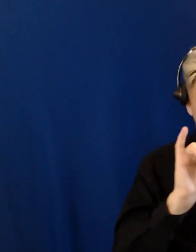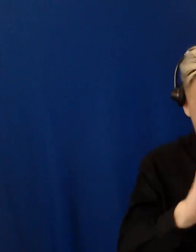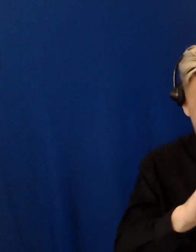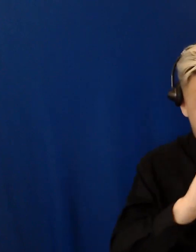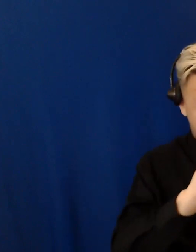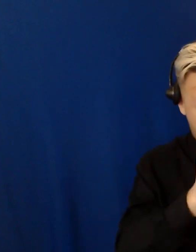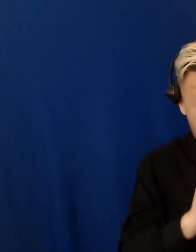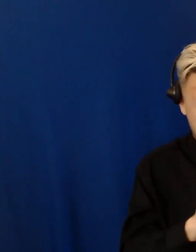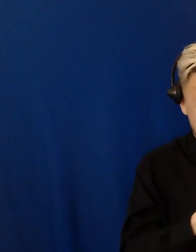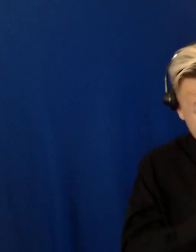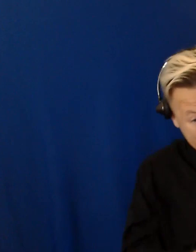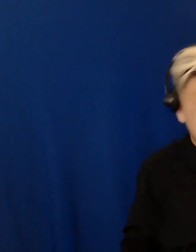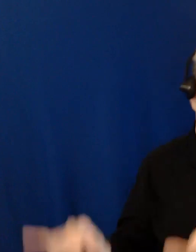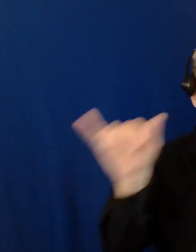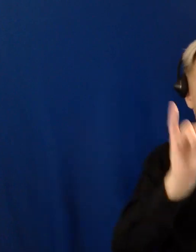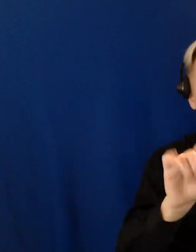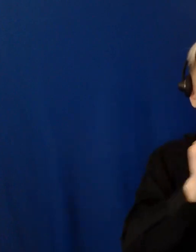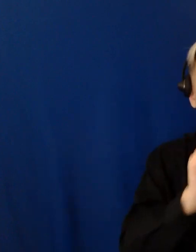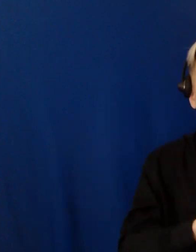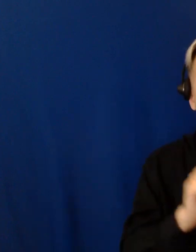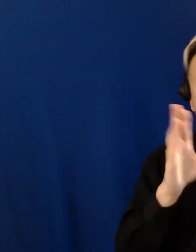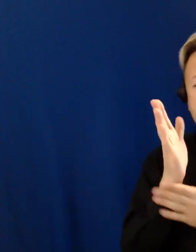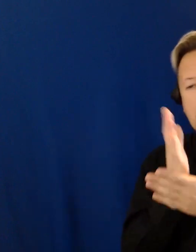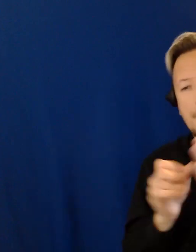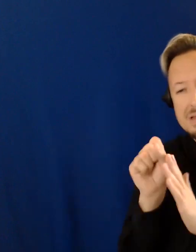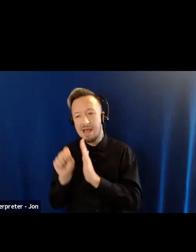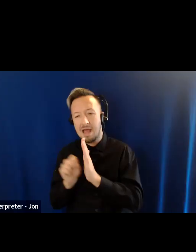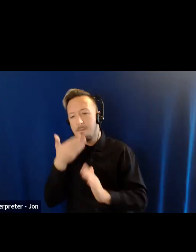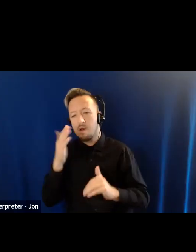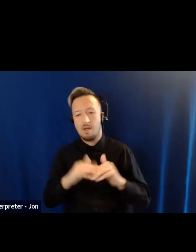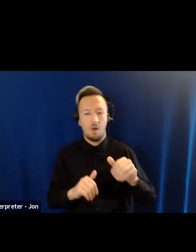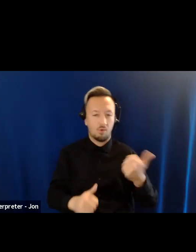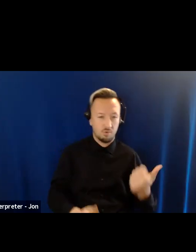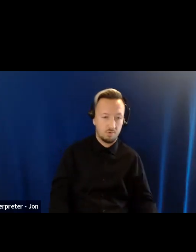the same across all states, or are some states better than others?